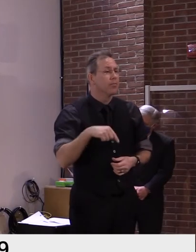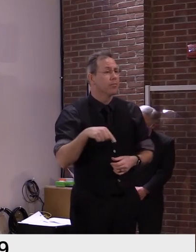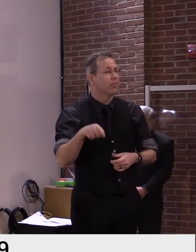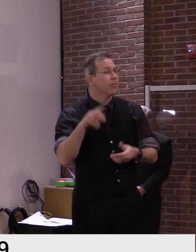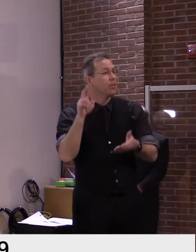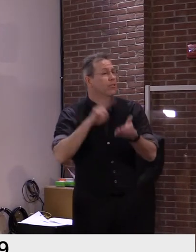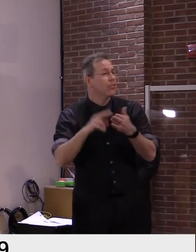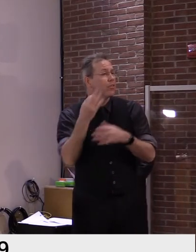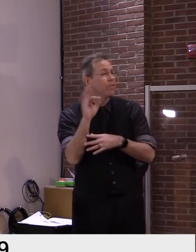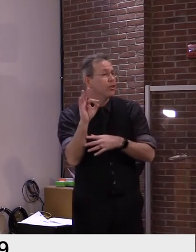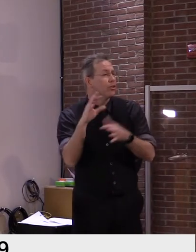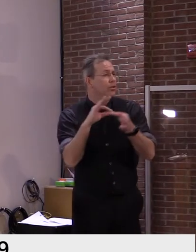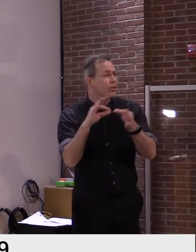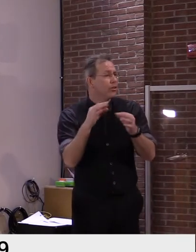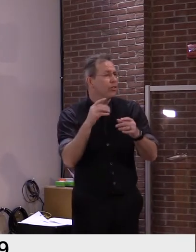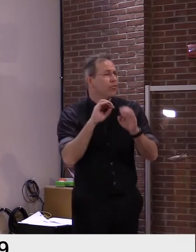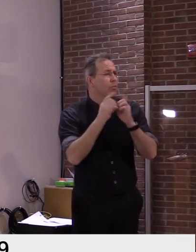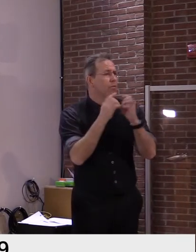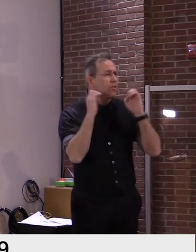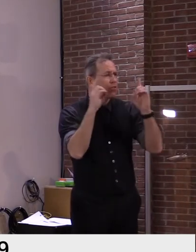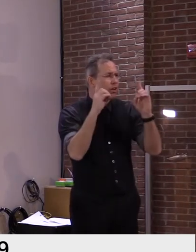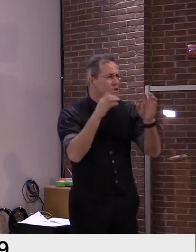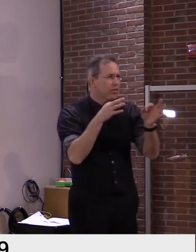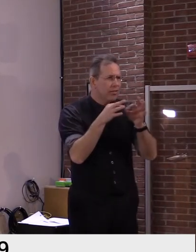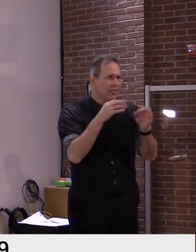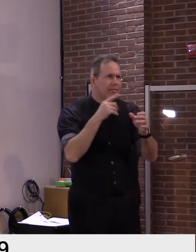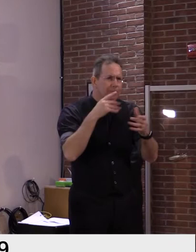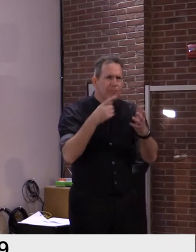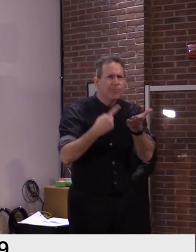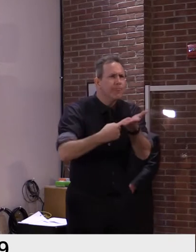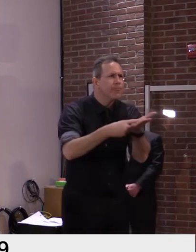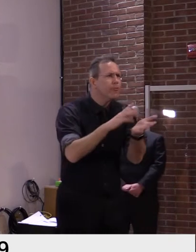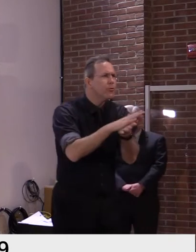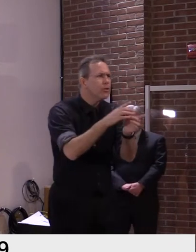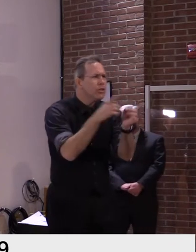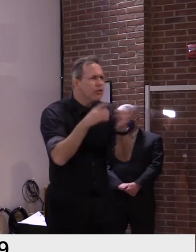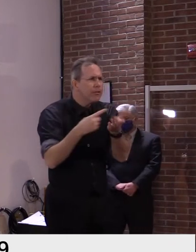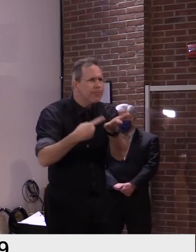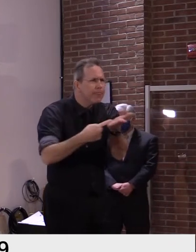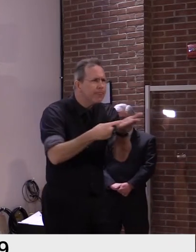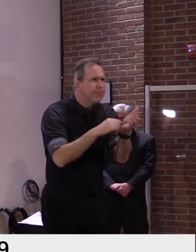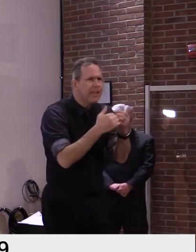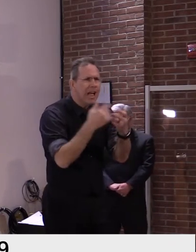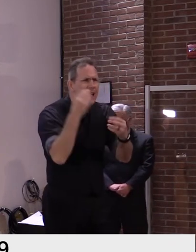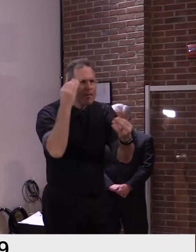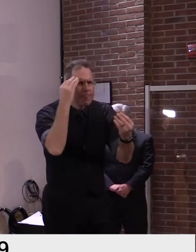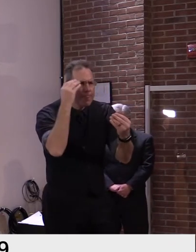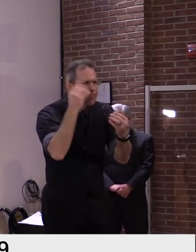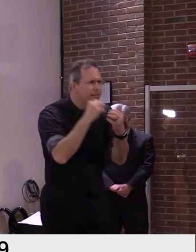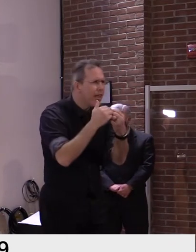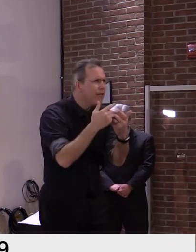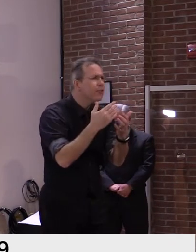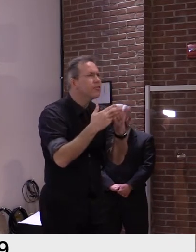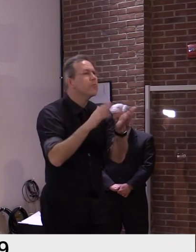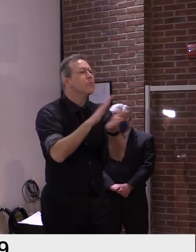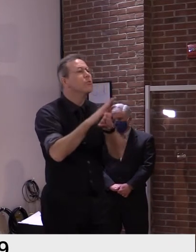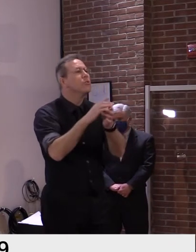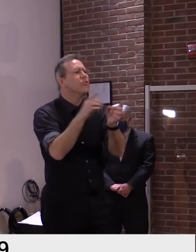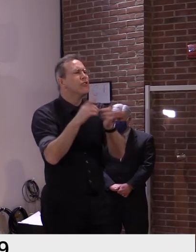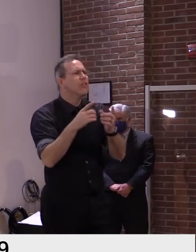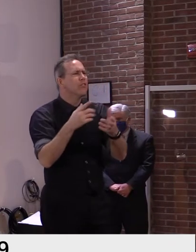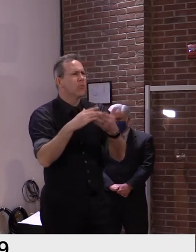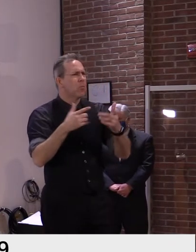stakeholders to get through the other hurdles. We know that they're there. They're not there for every single school. But we